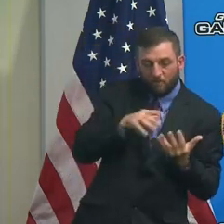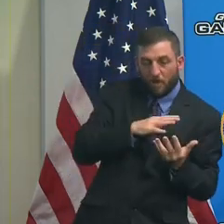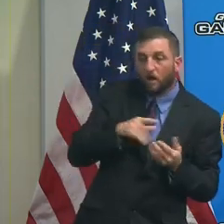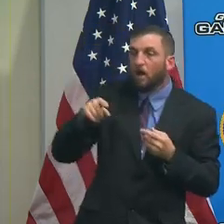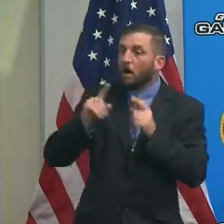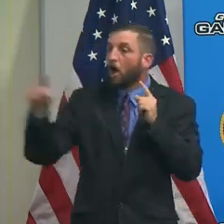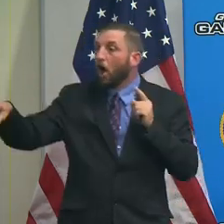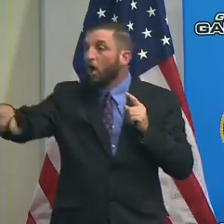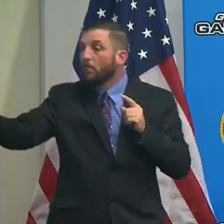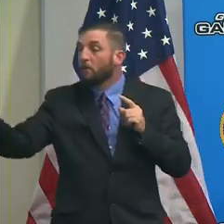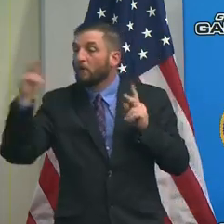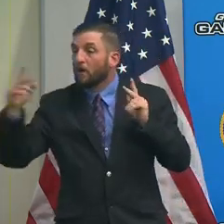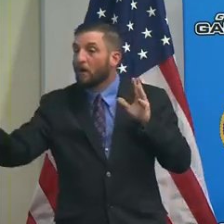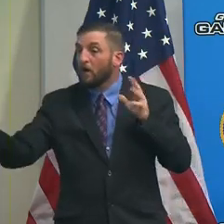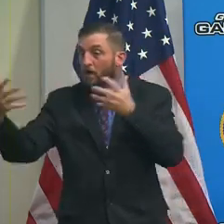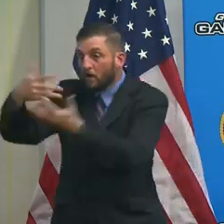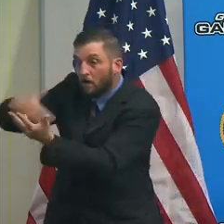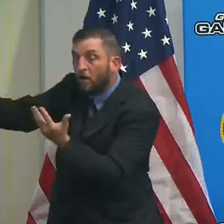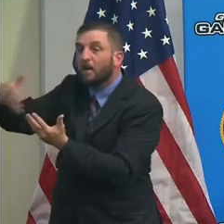our hands frequently.